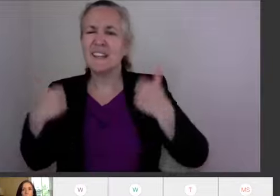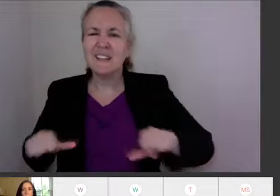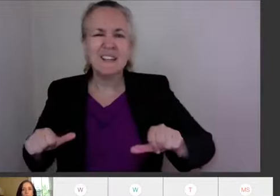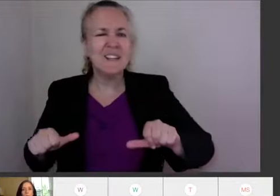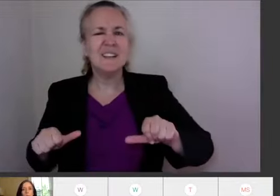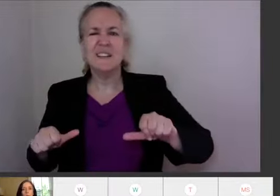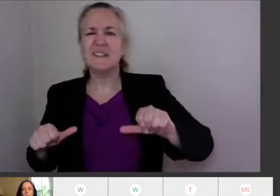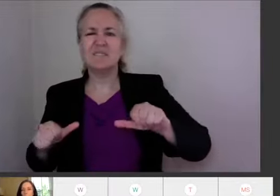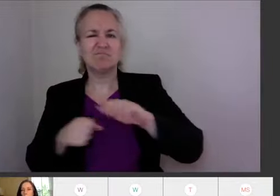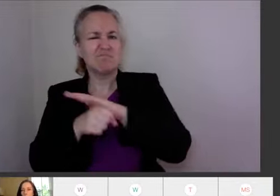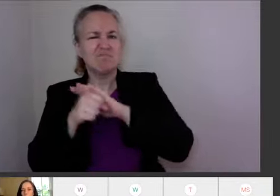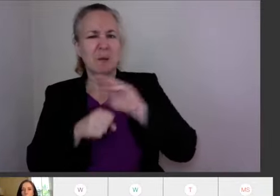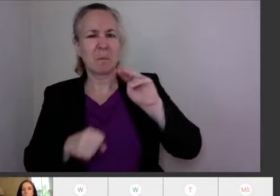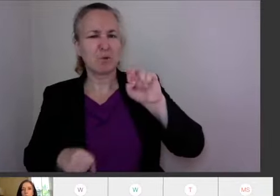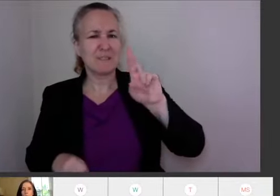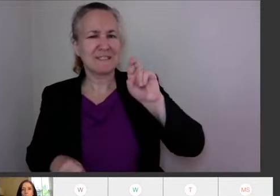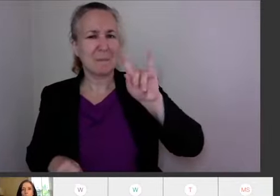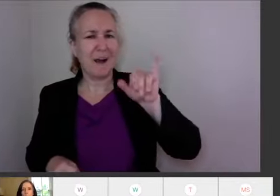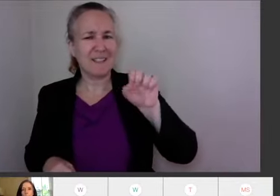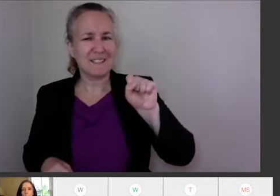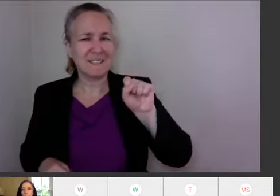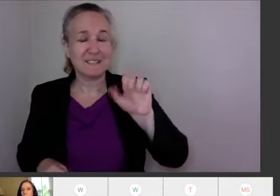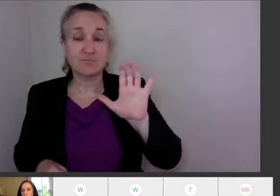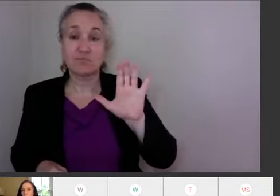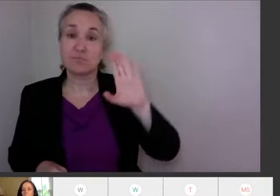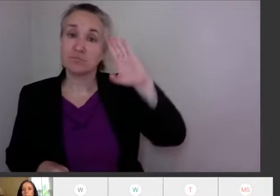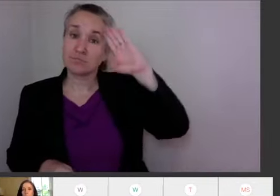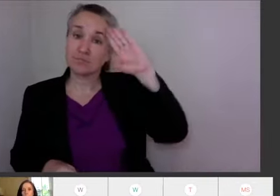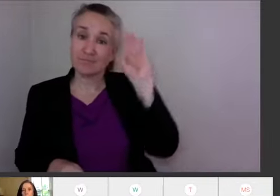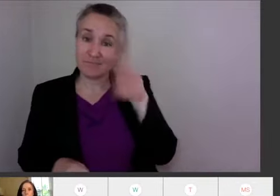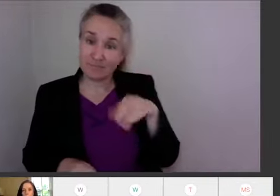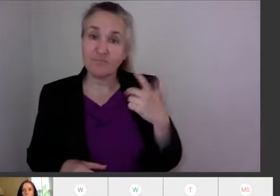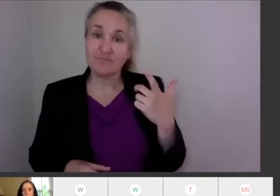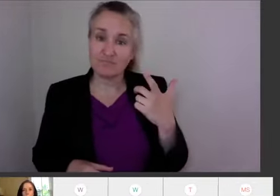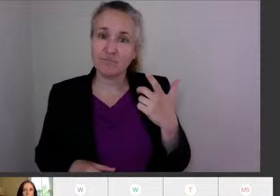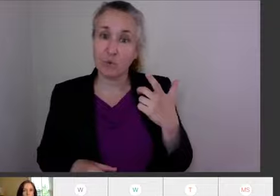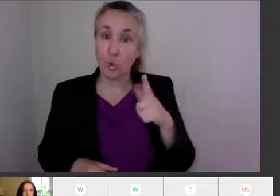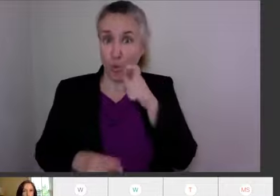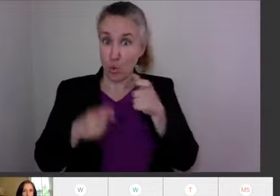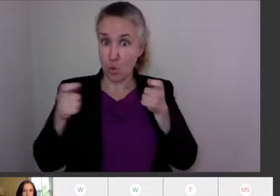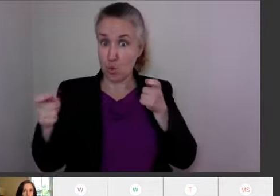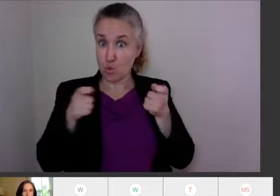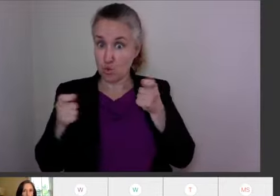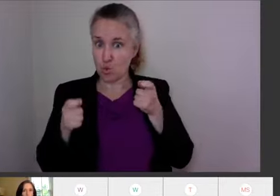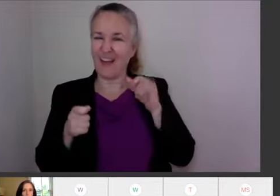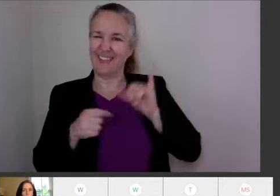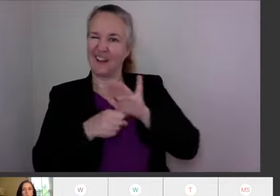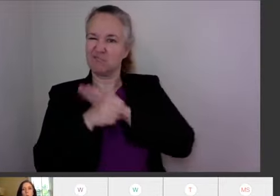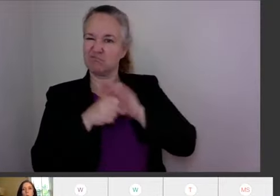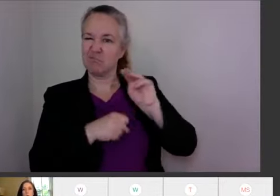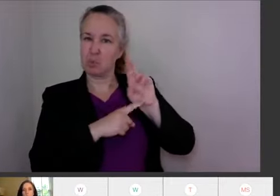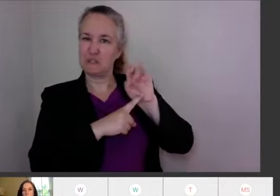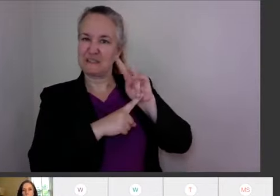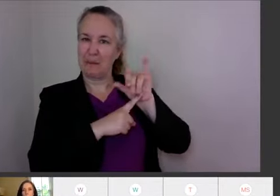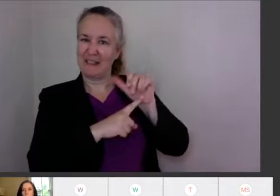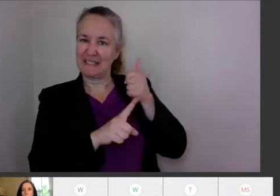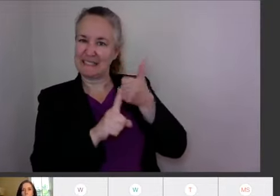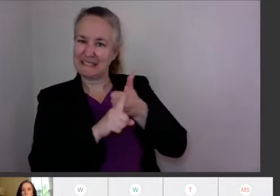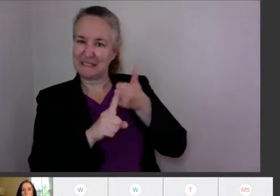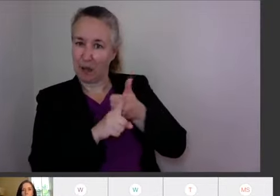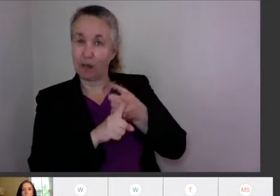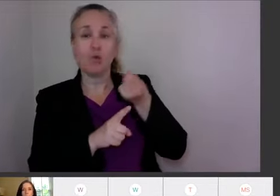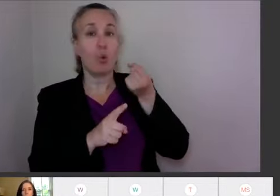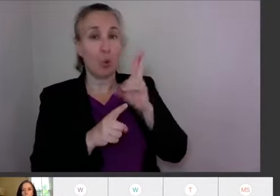municipalities, for the most part, that is probably under the control of the municipality or